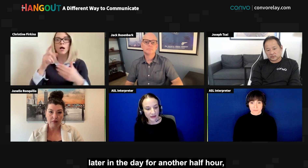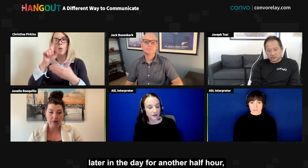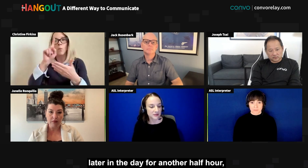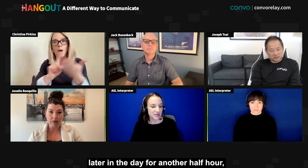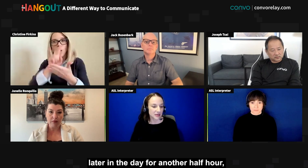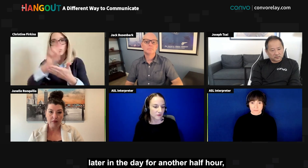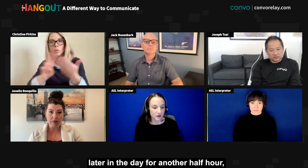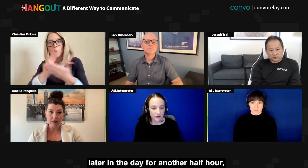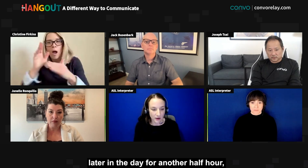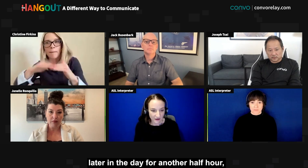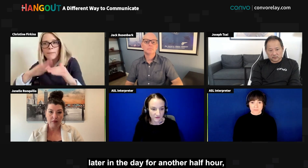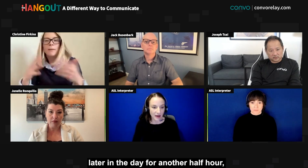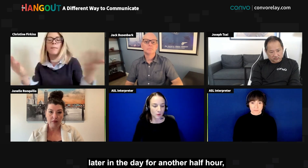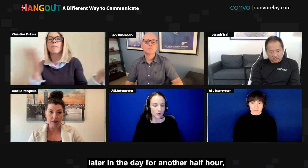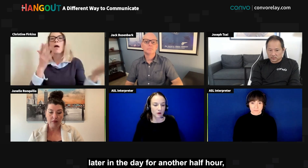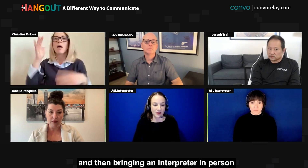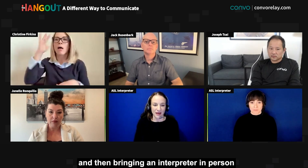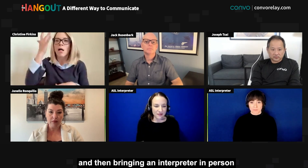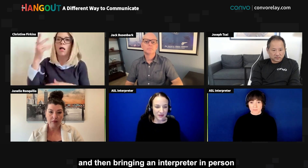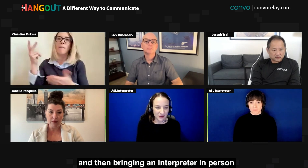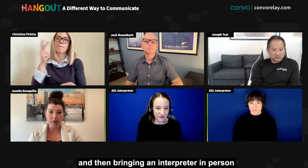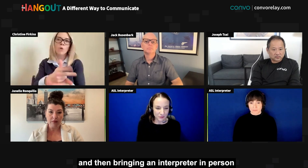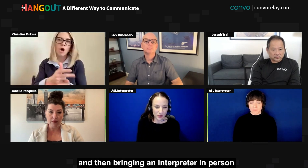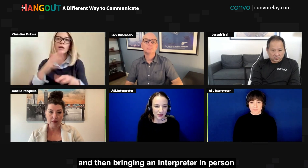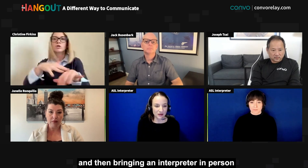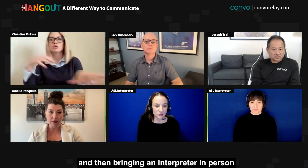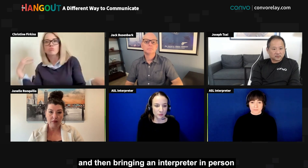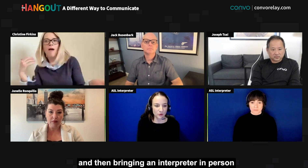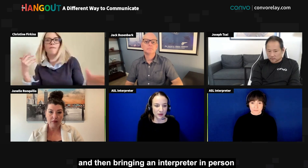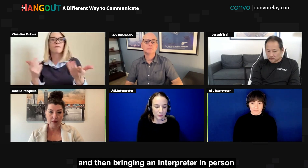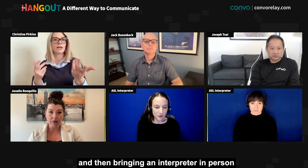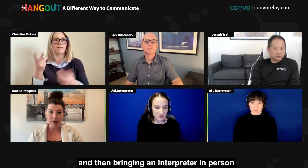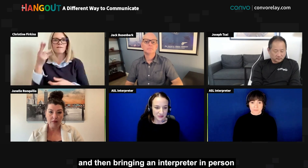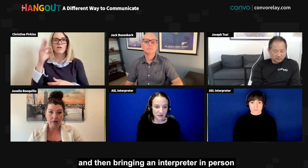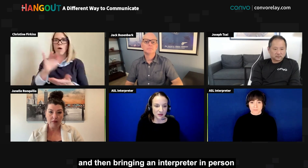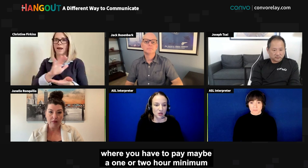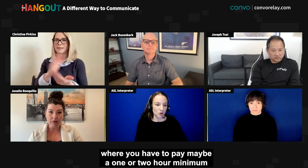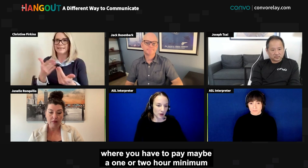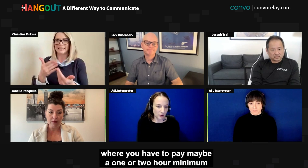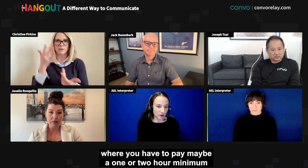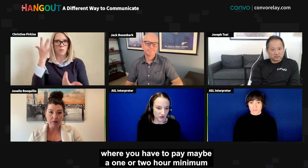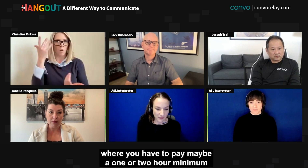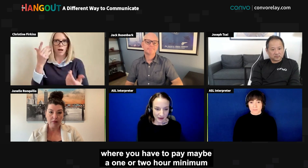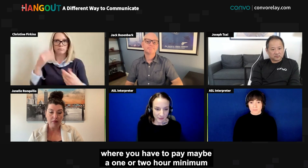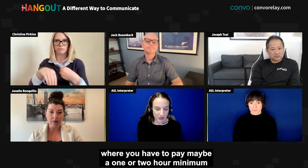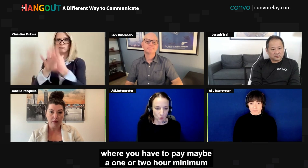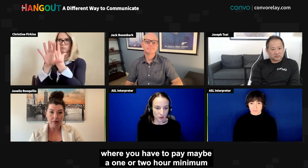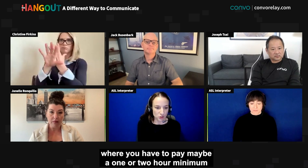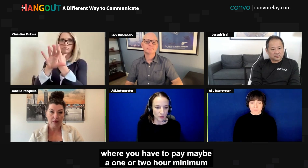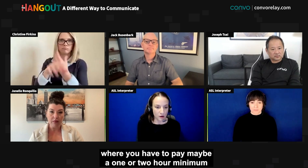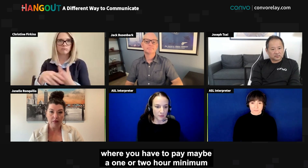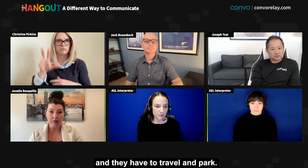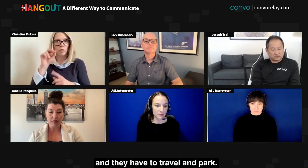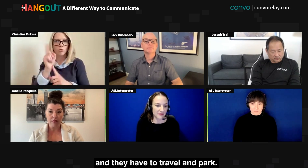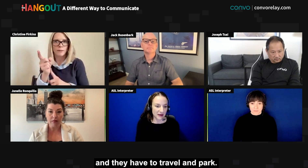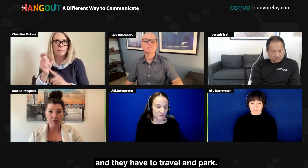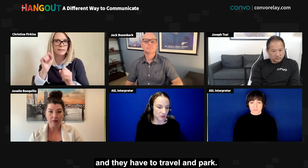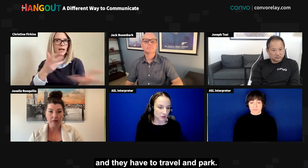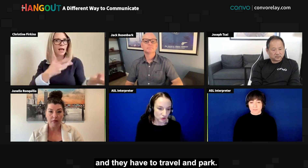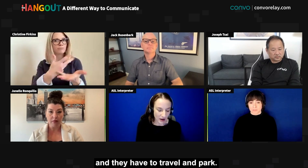in the day for another half hour. And then bringing an interpreter in person, where you have to pay maybe a 1 or 2 hour minimum, and they have to